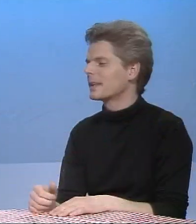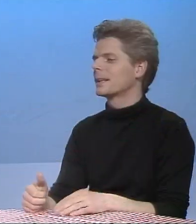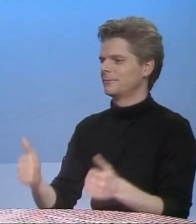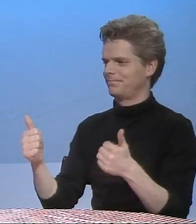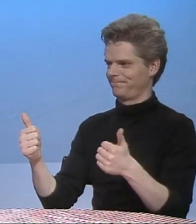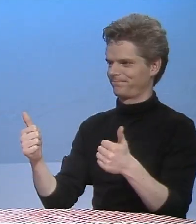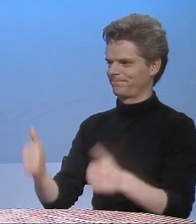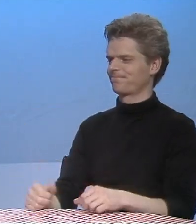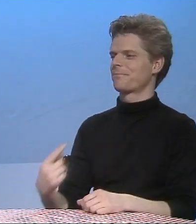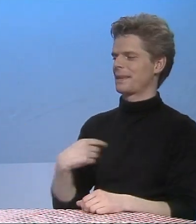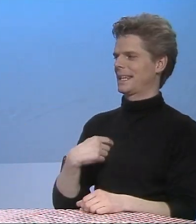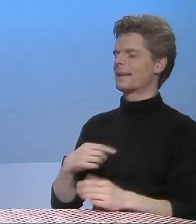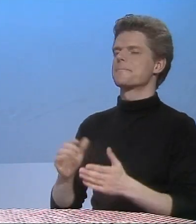then. Right, me.